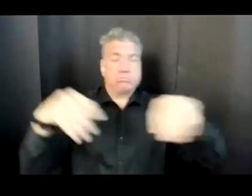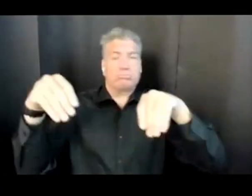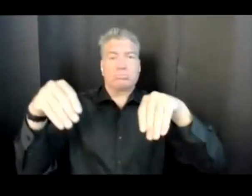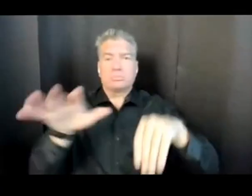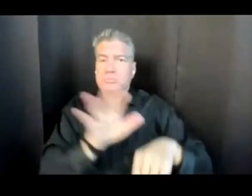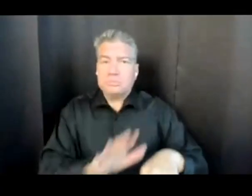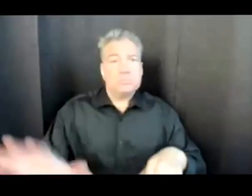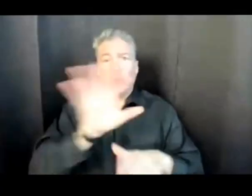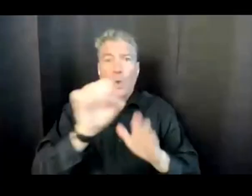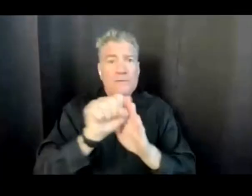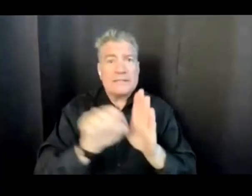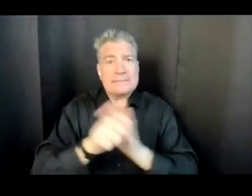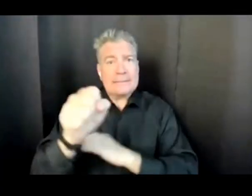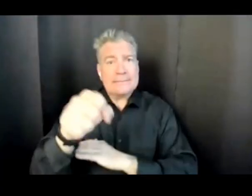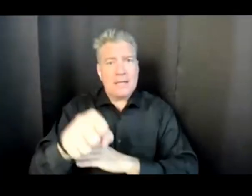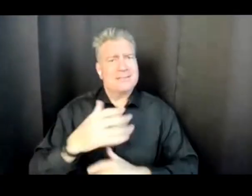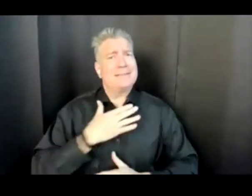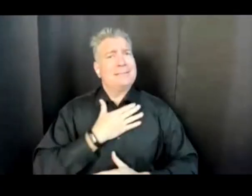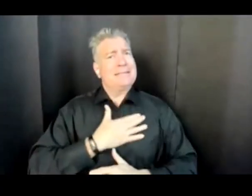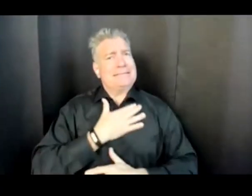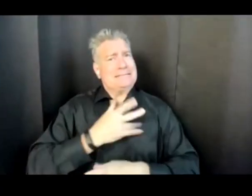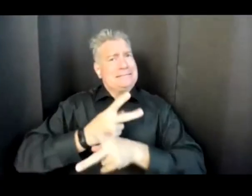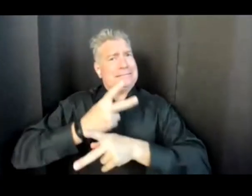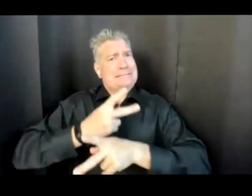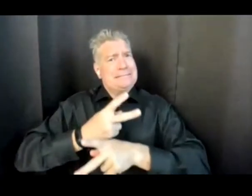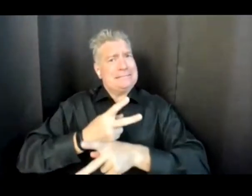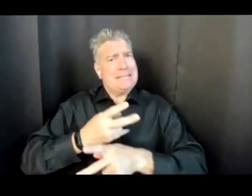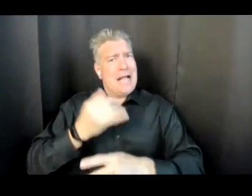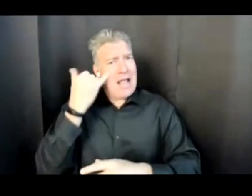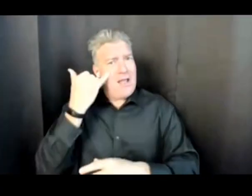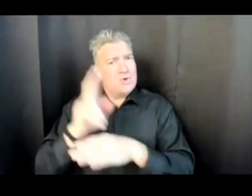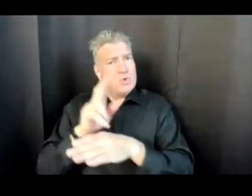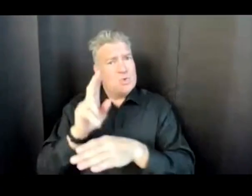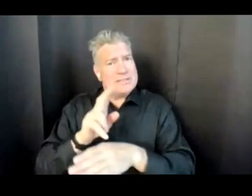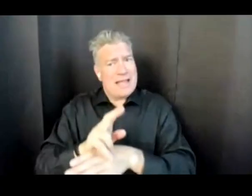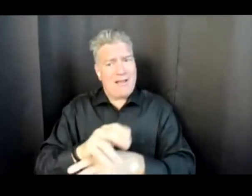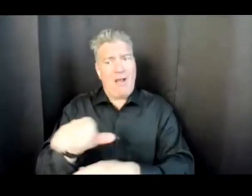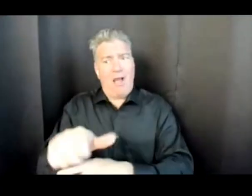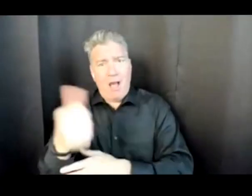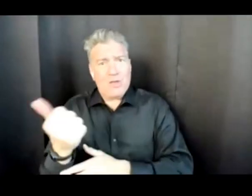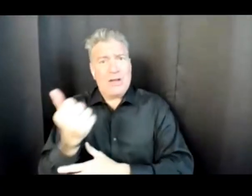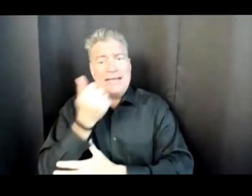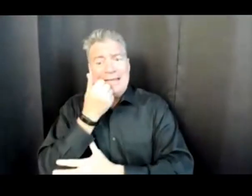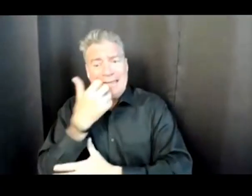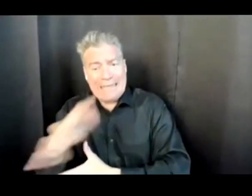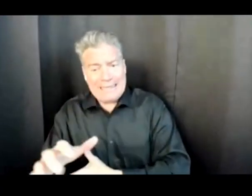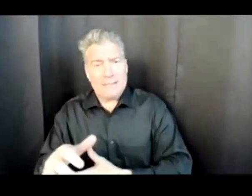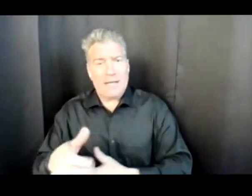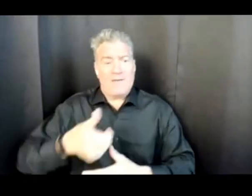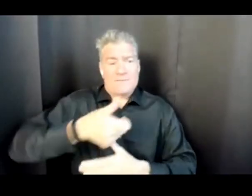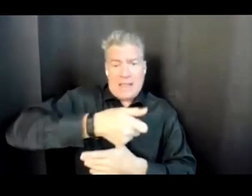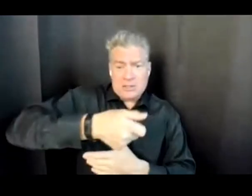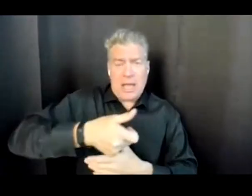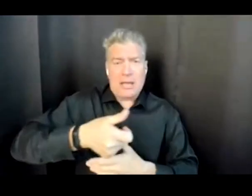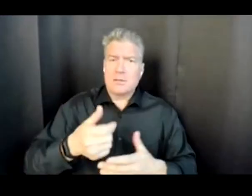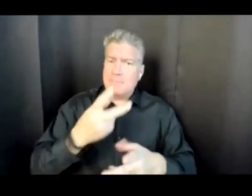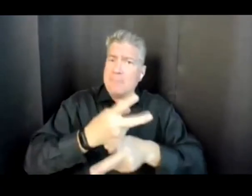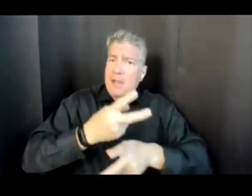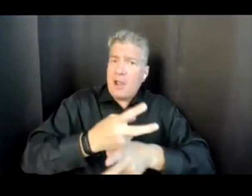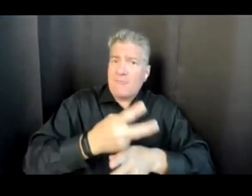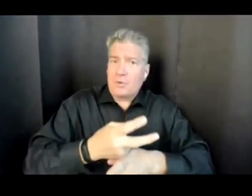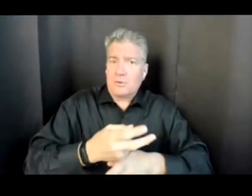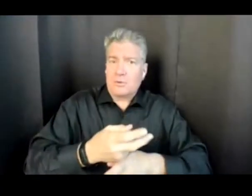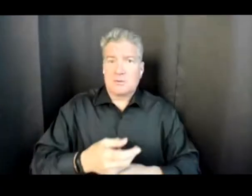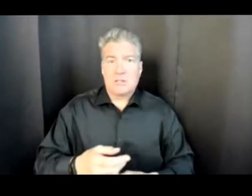Always exercise caution when using alternative light and heating sources. Use flashlights during power outages instead